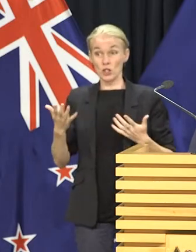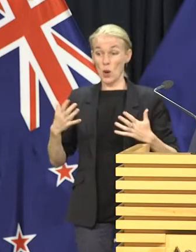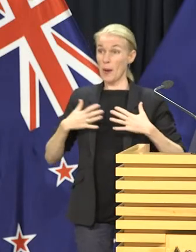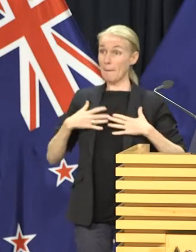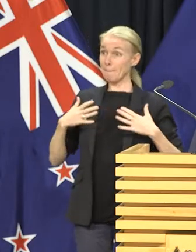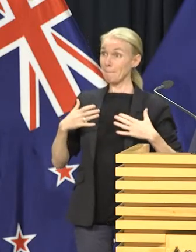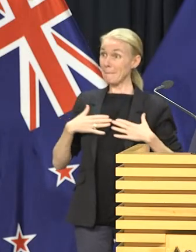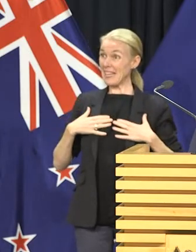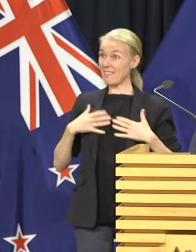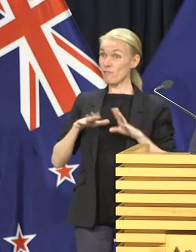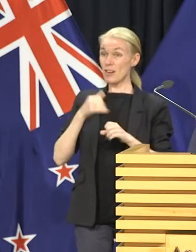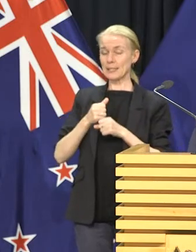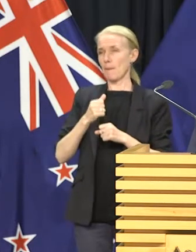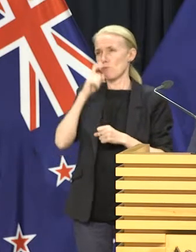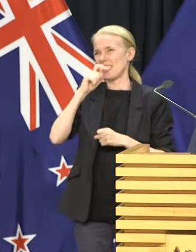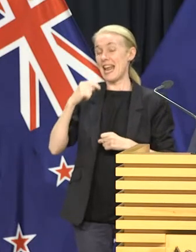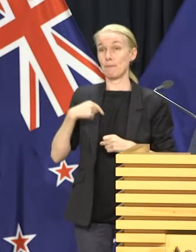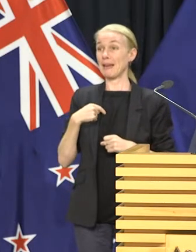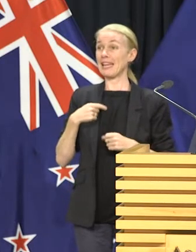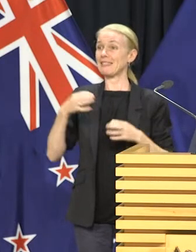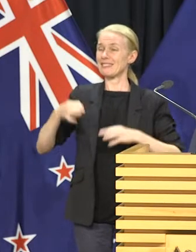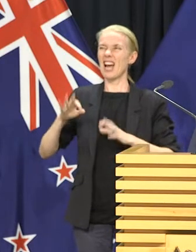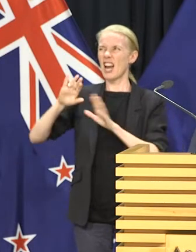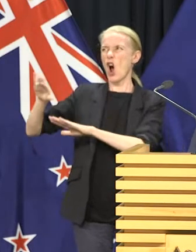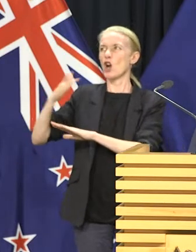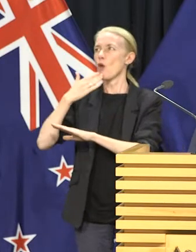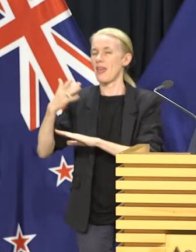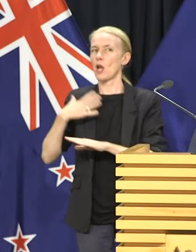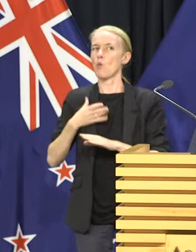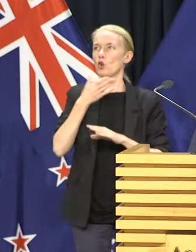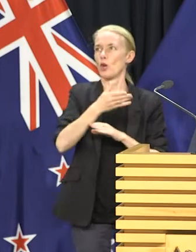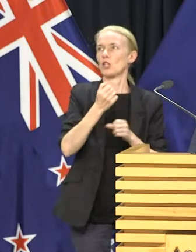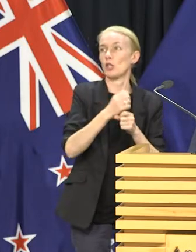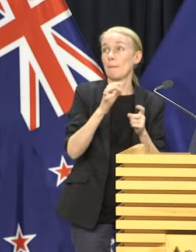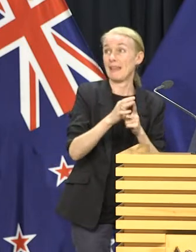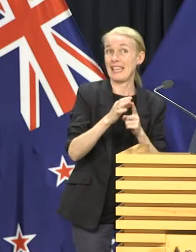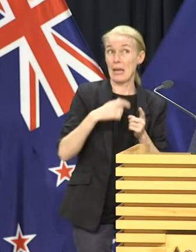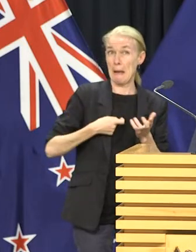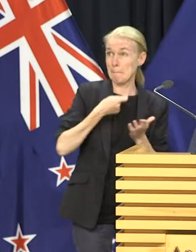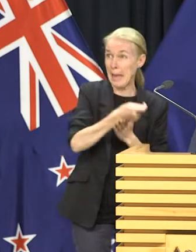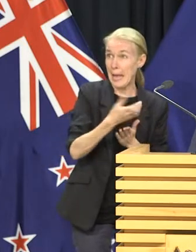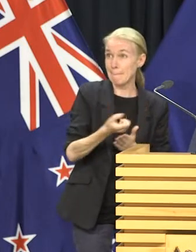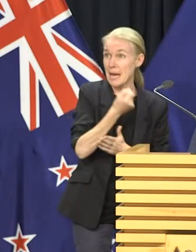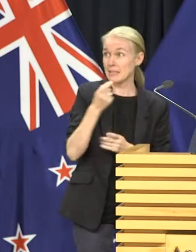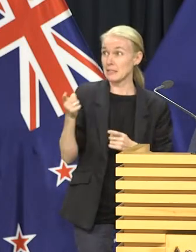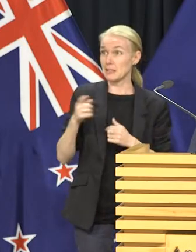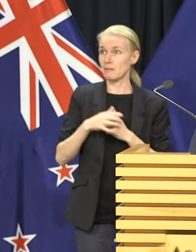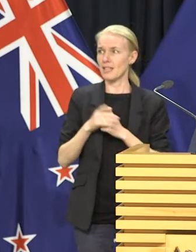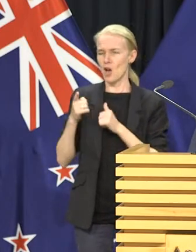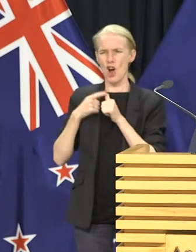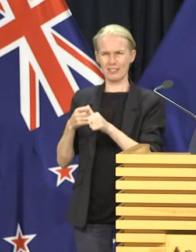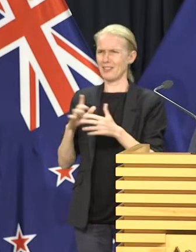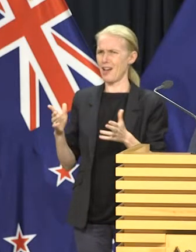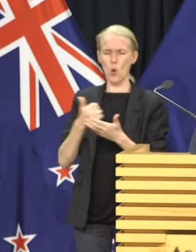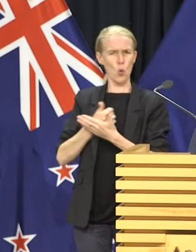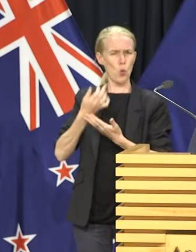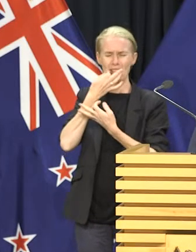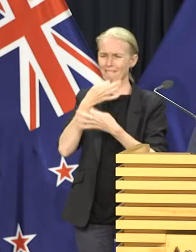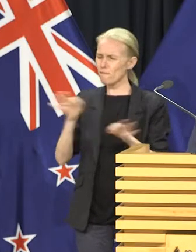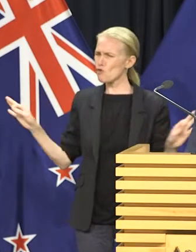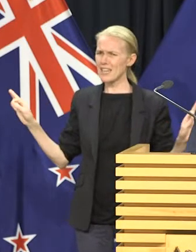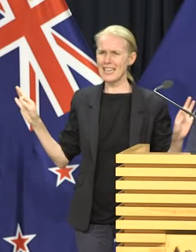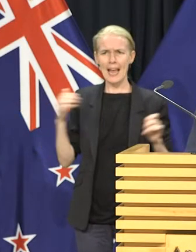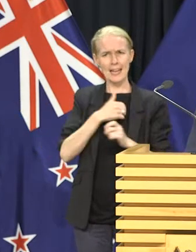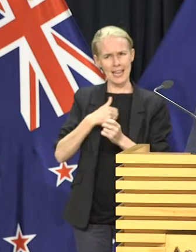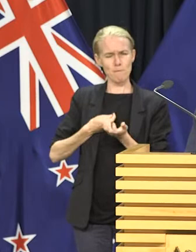made it clear that this vaccine will be free. No matter who puts in for you and for the general population too, for non-Māori, it's also, you can get it, you